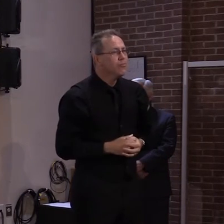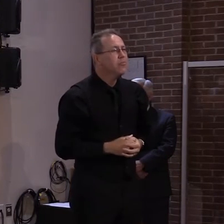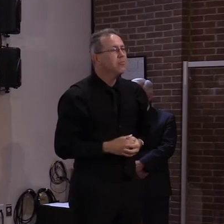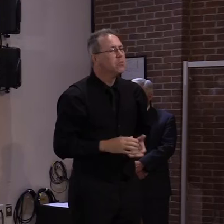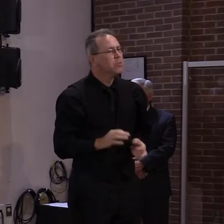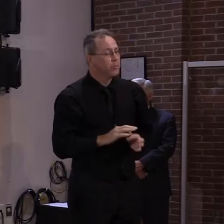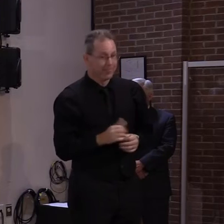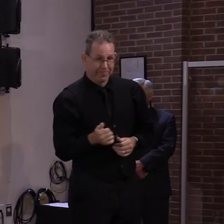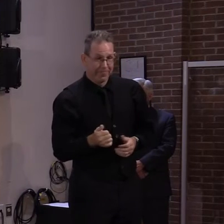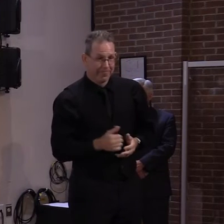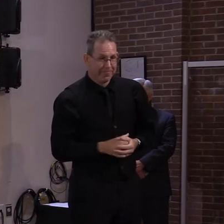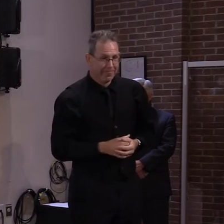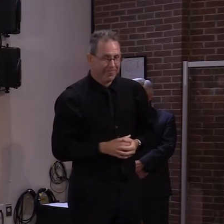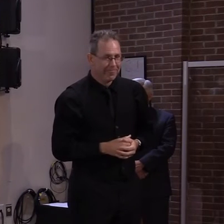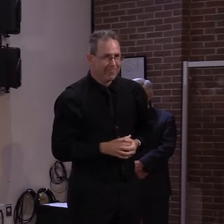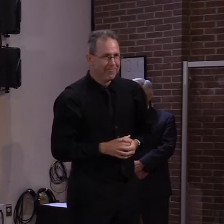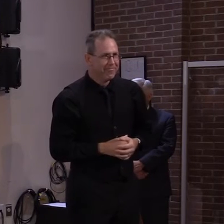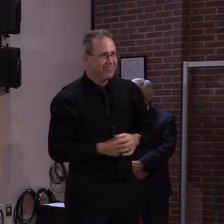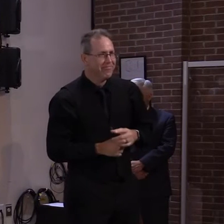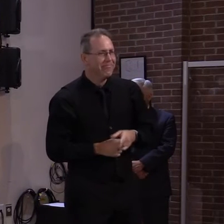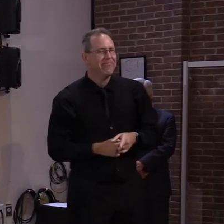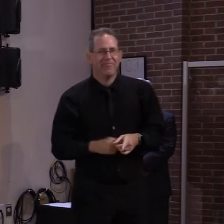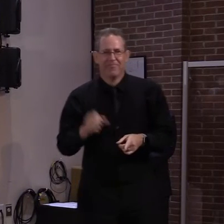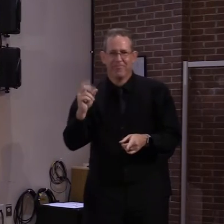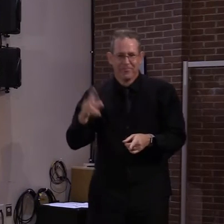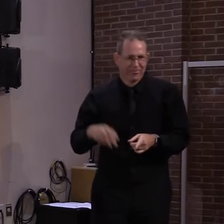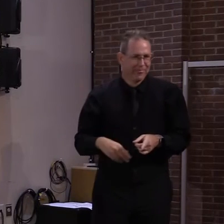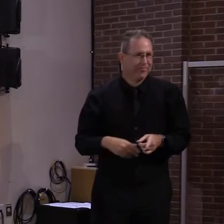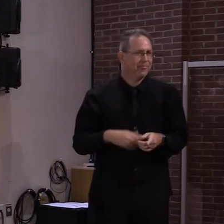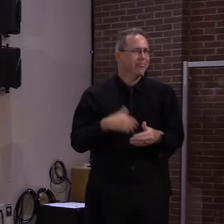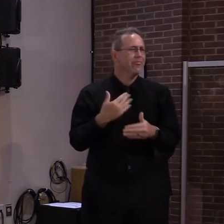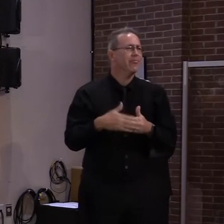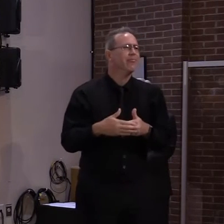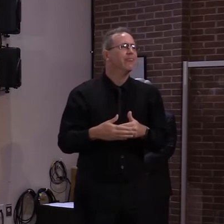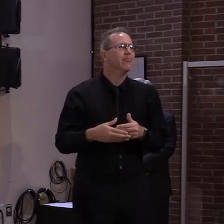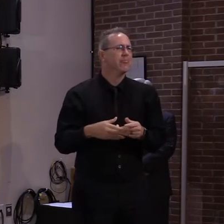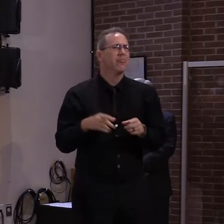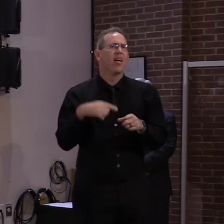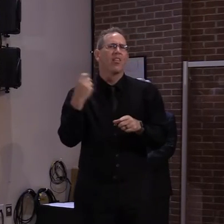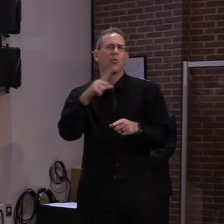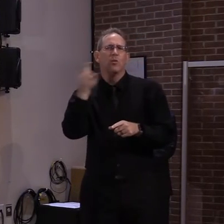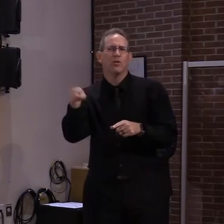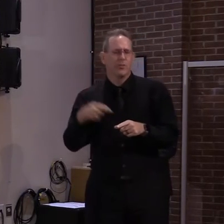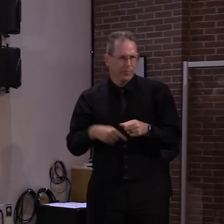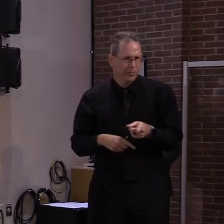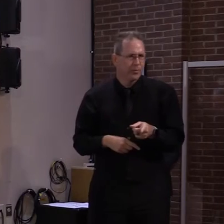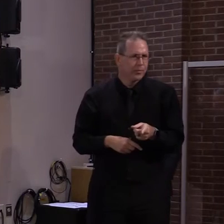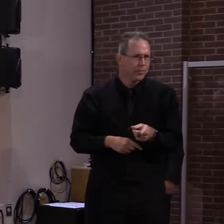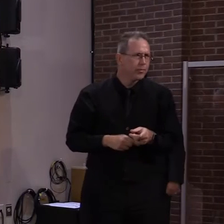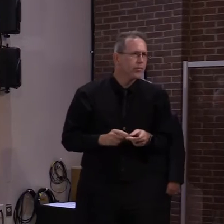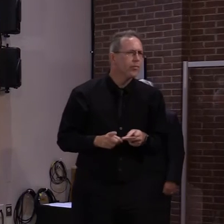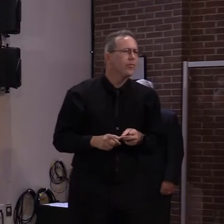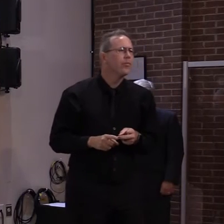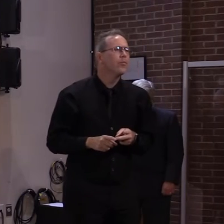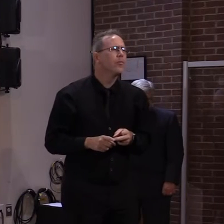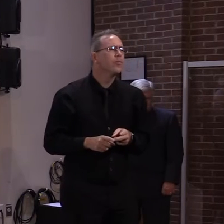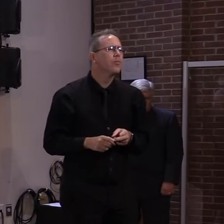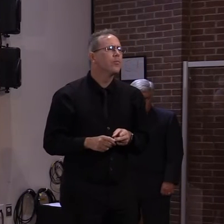Okay, thanks. My other question is about this company, MTX, that is gonna use some of the